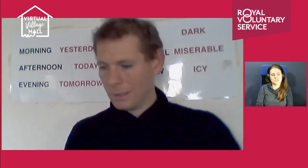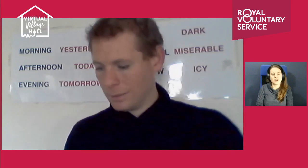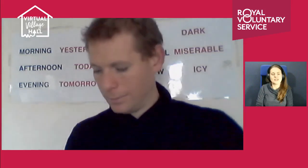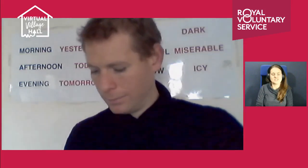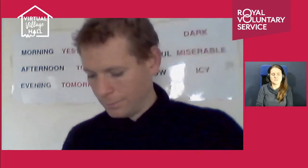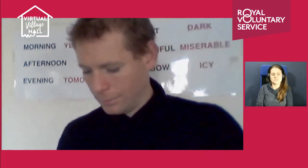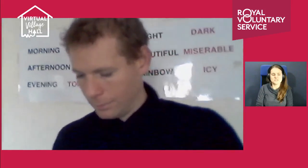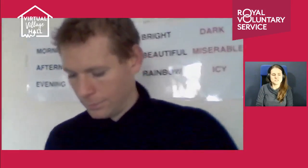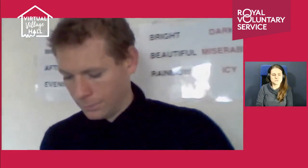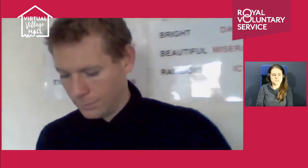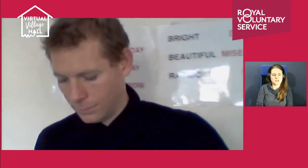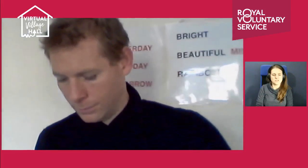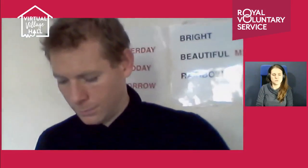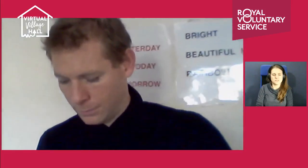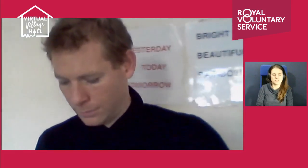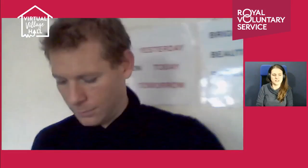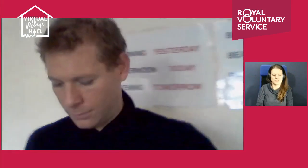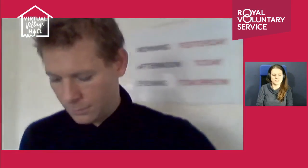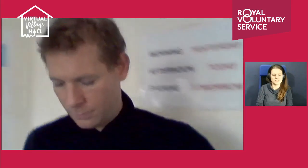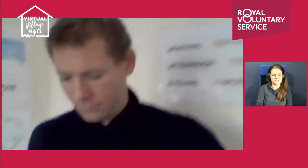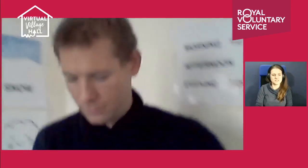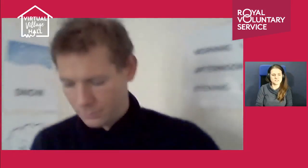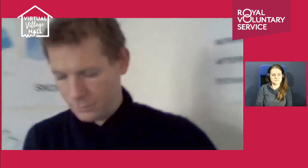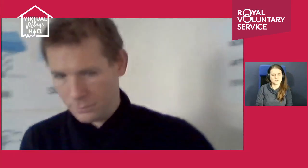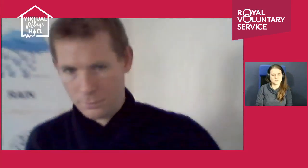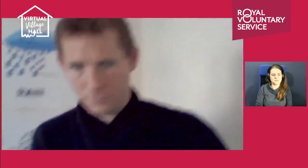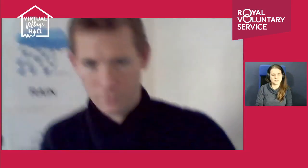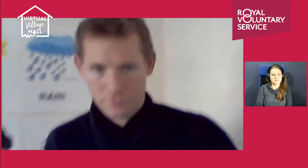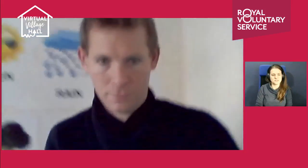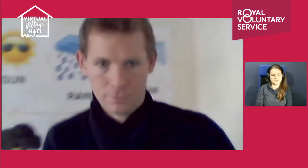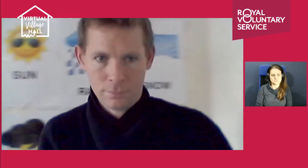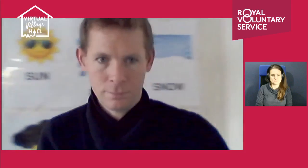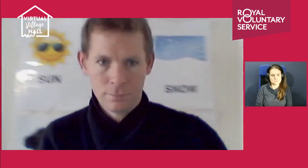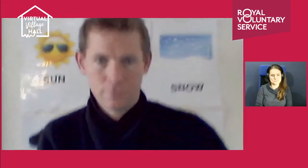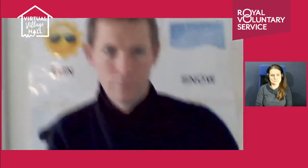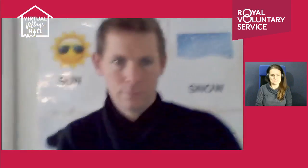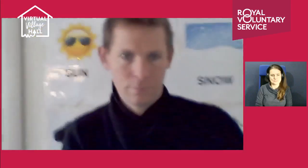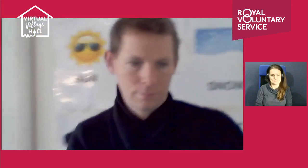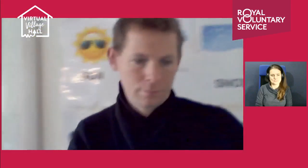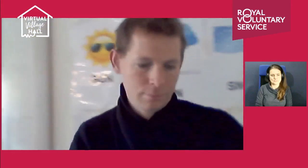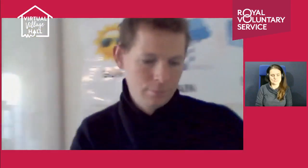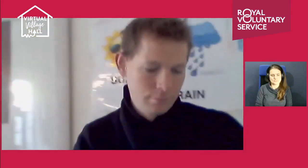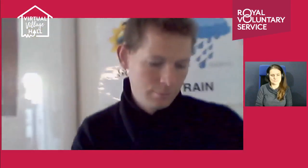Okay, so actually, I'm just going to swing around 1 second. Bear with me.